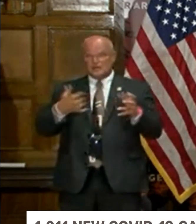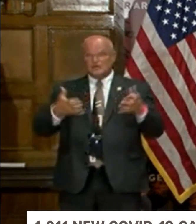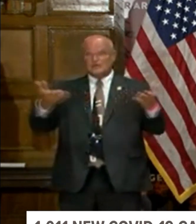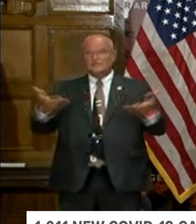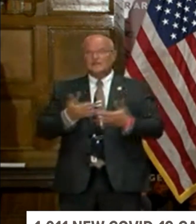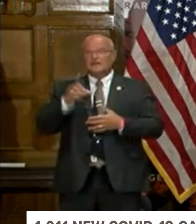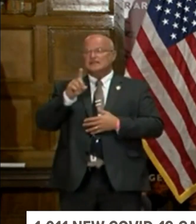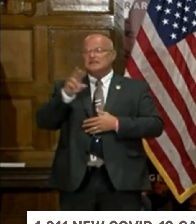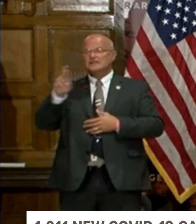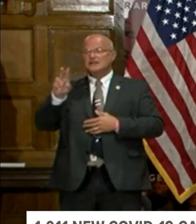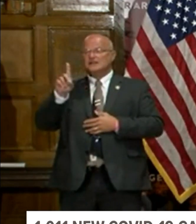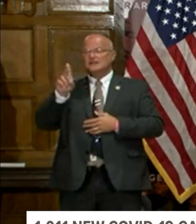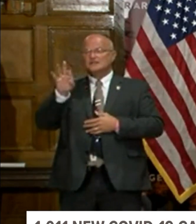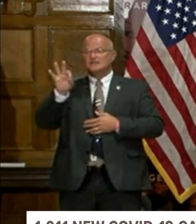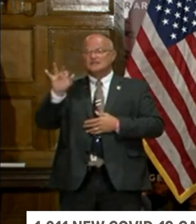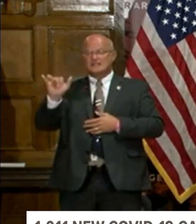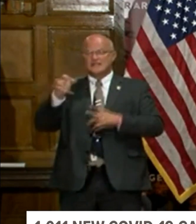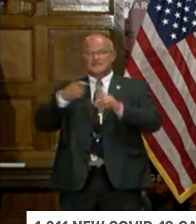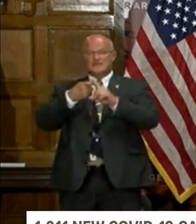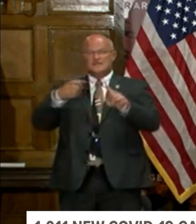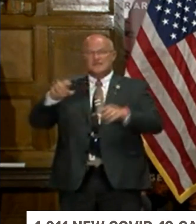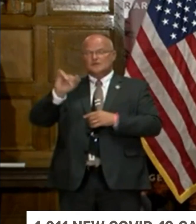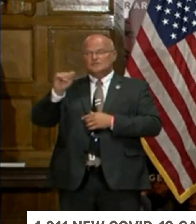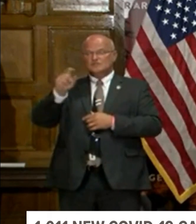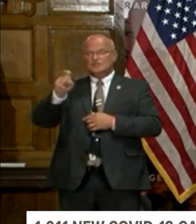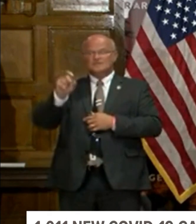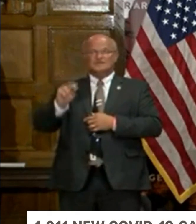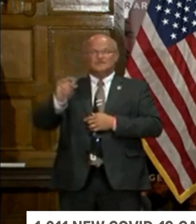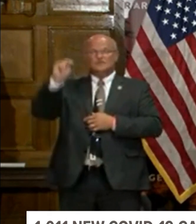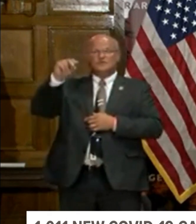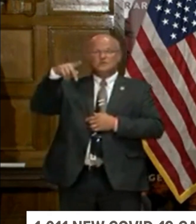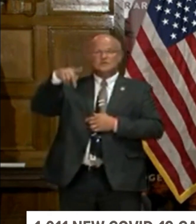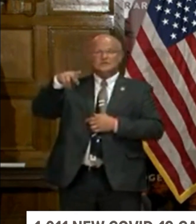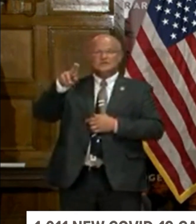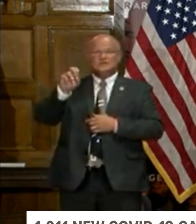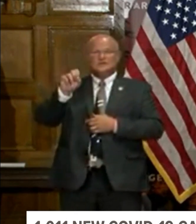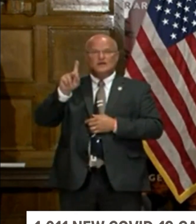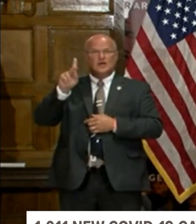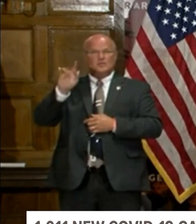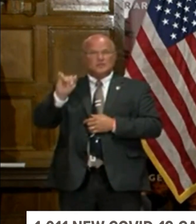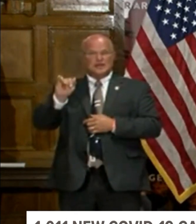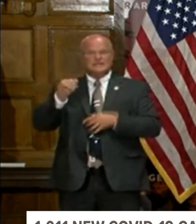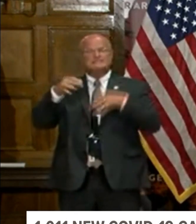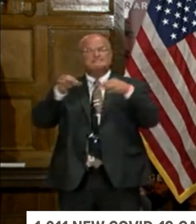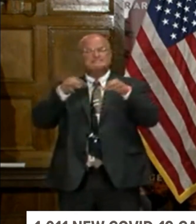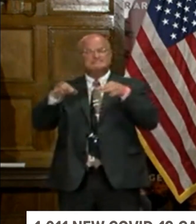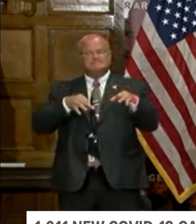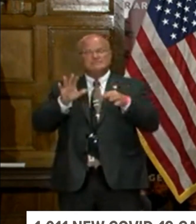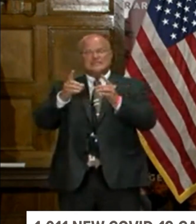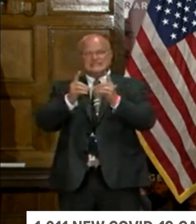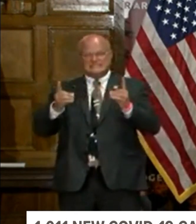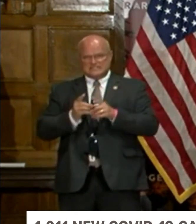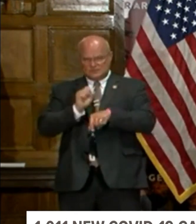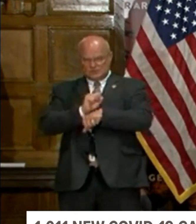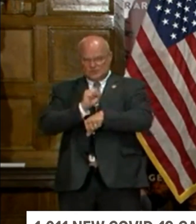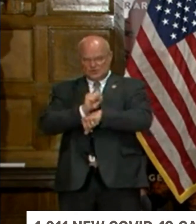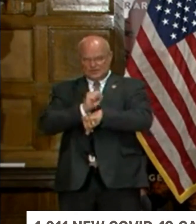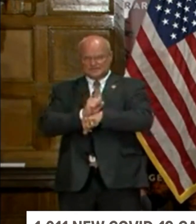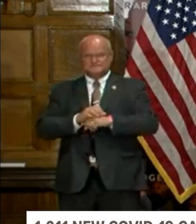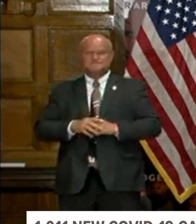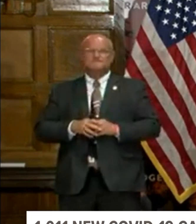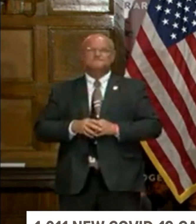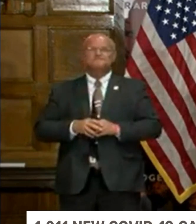invite Dr. Duffy to come from Jacksonville, North Pulaski, who can describe some of the work that's been going on in his district.